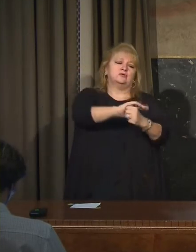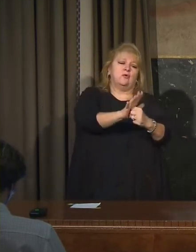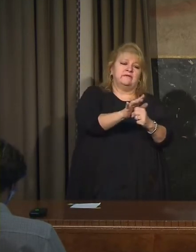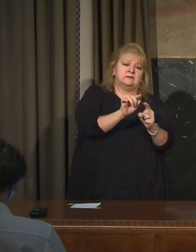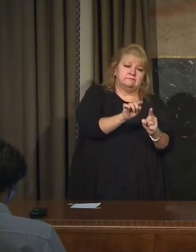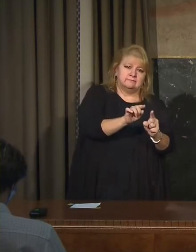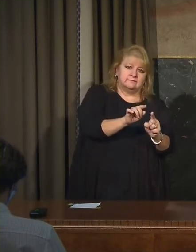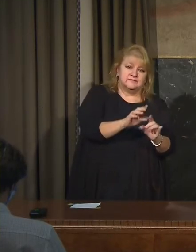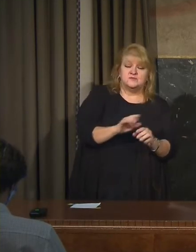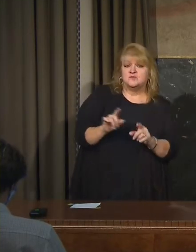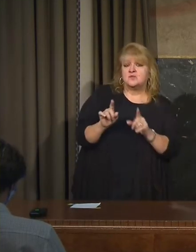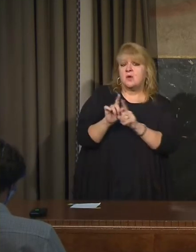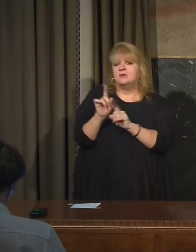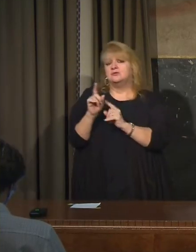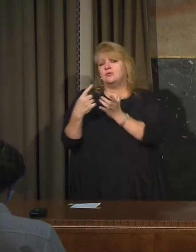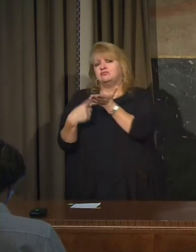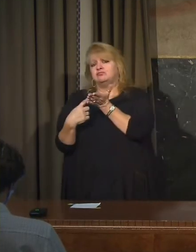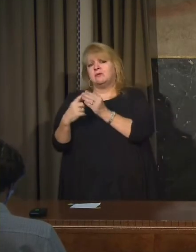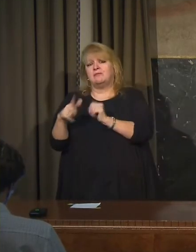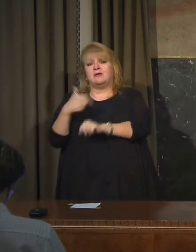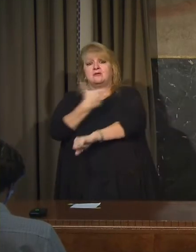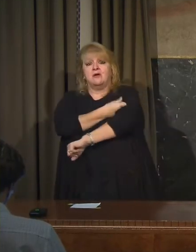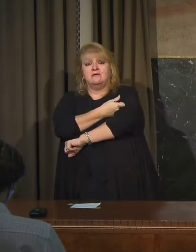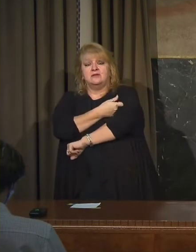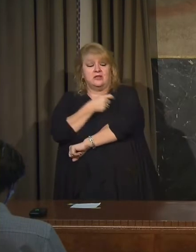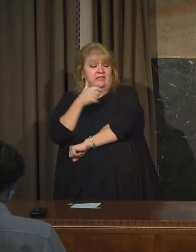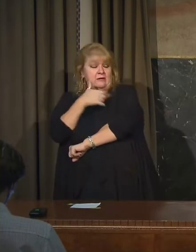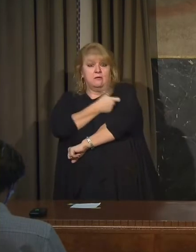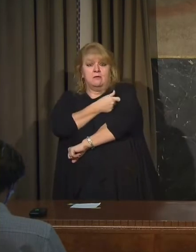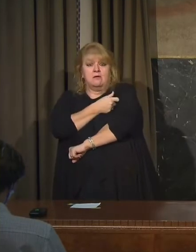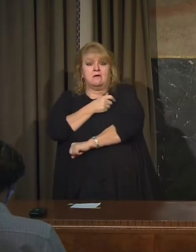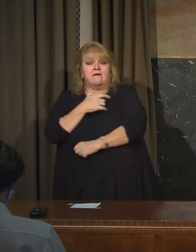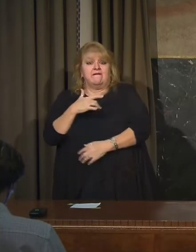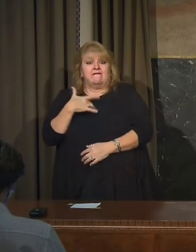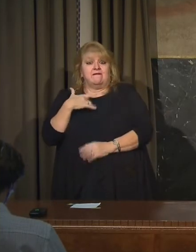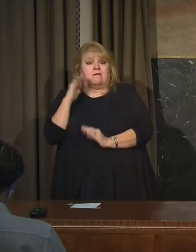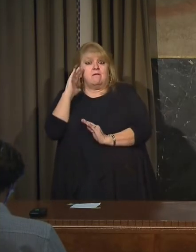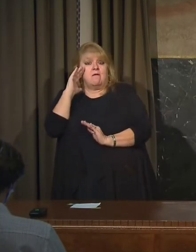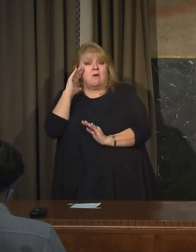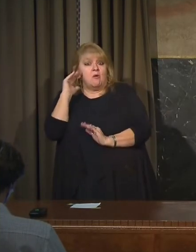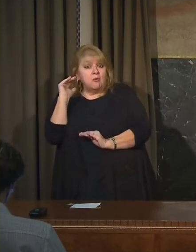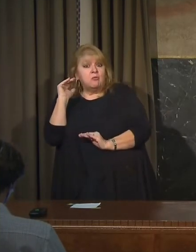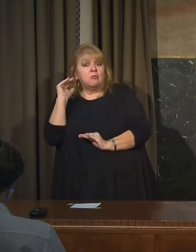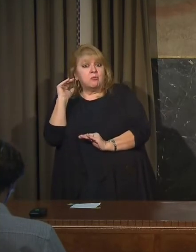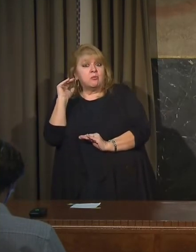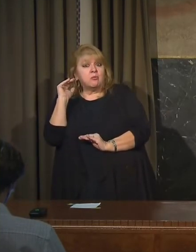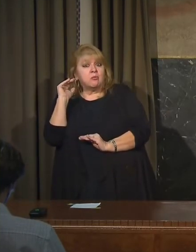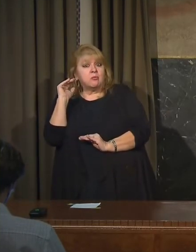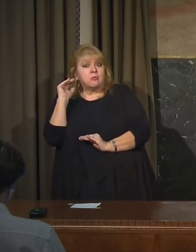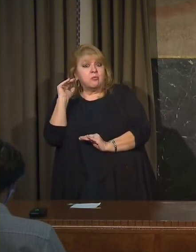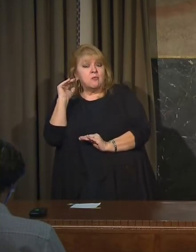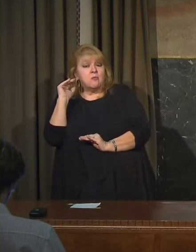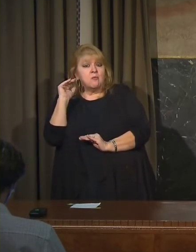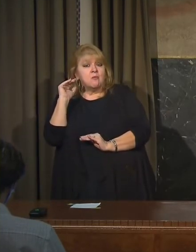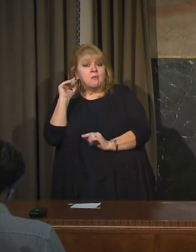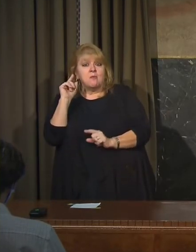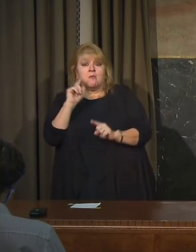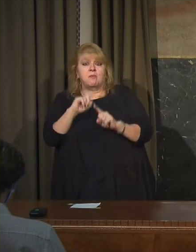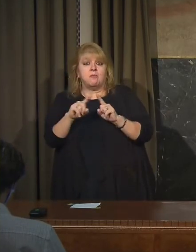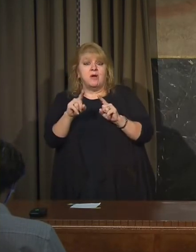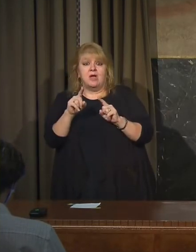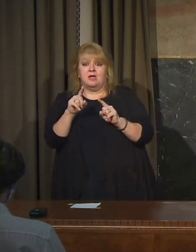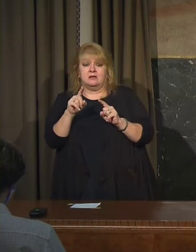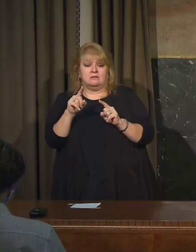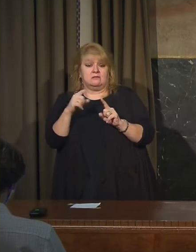that's something that should inspire in all of us a sense of hope. But we should also be realistic about that. We are months away from having enough